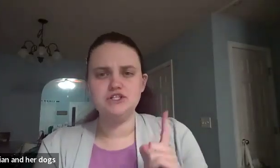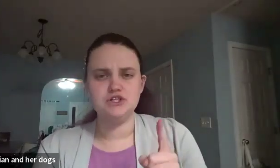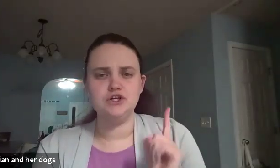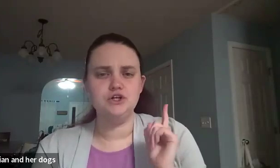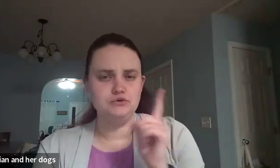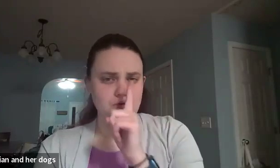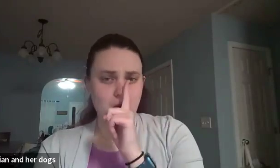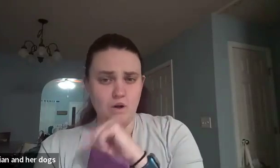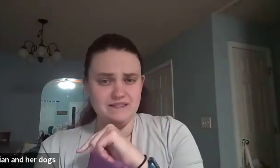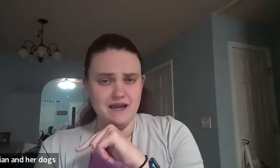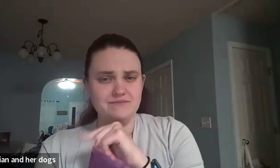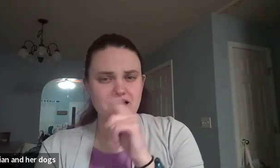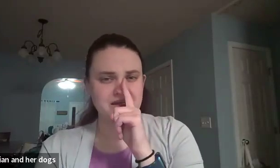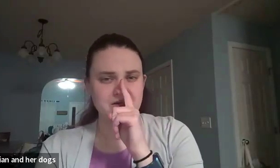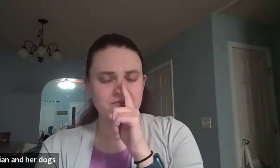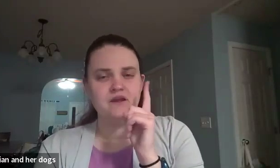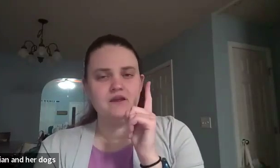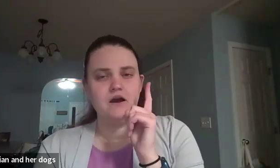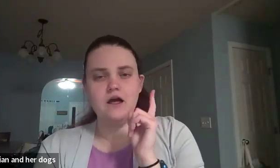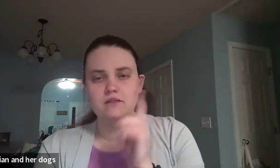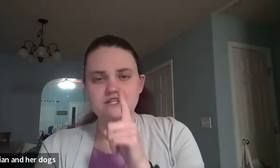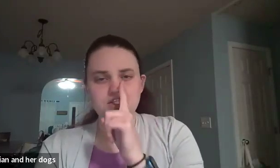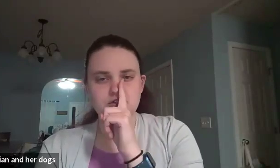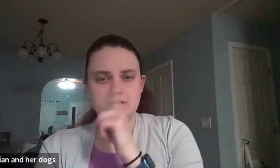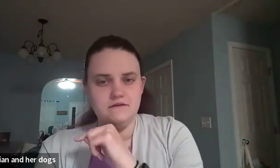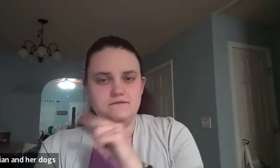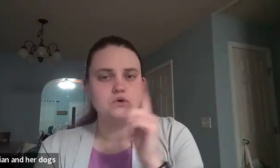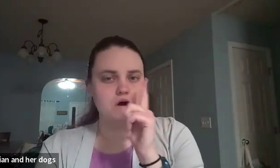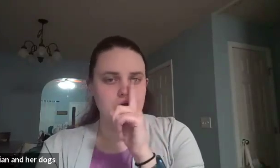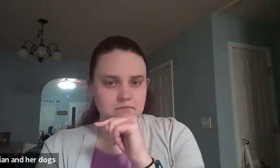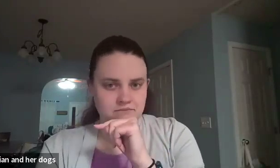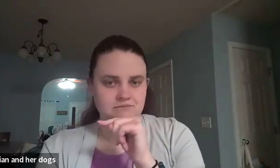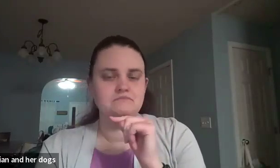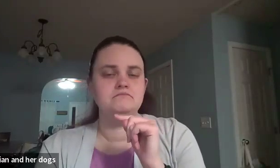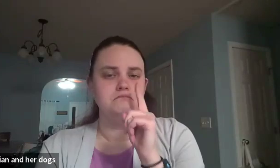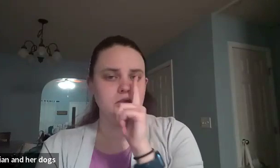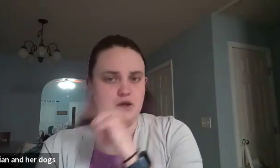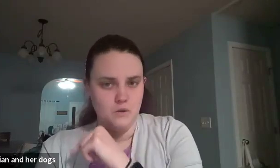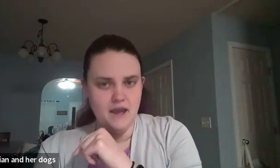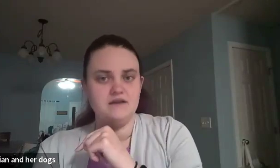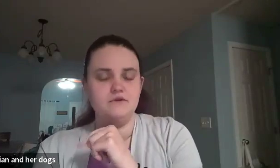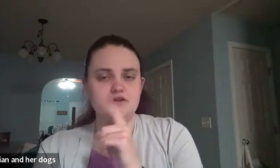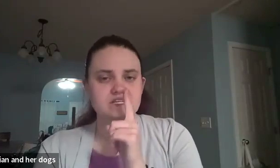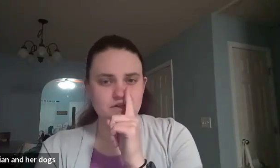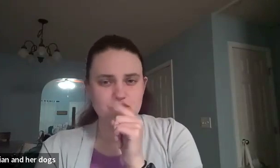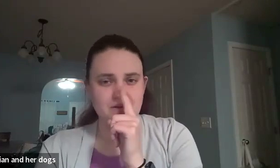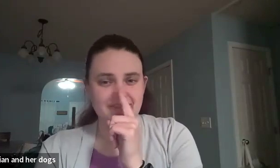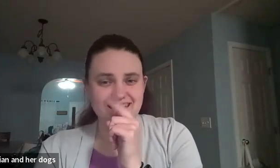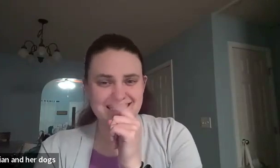make sure you do it one time kind of deal, unless you're doing like full on, like going back and forth. Because if you do it like